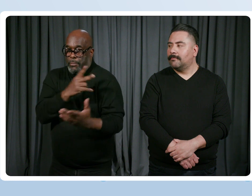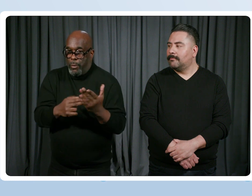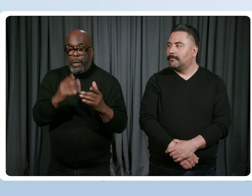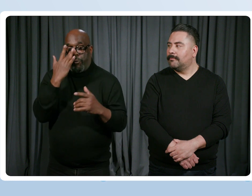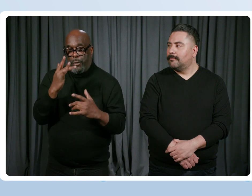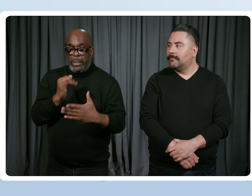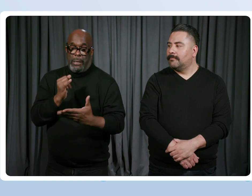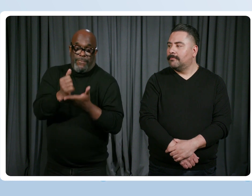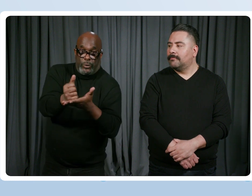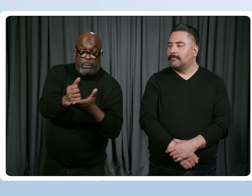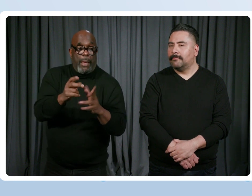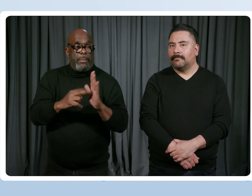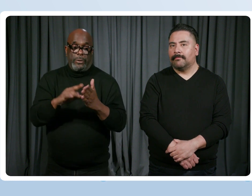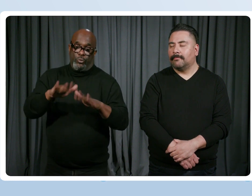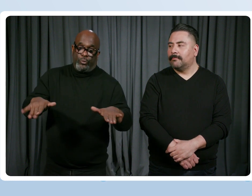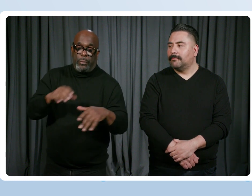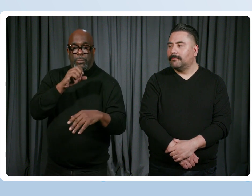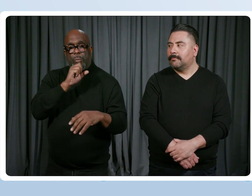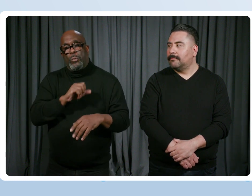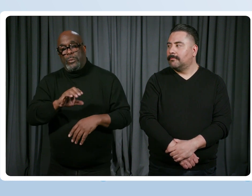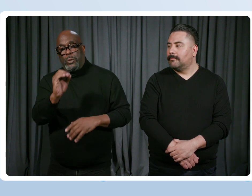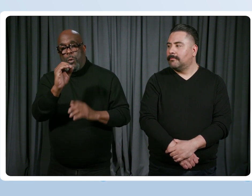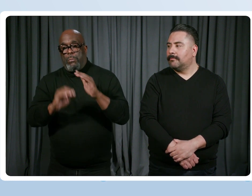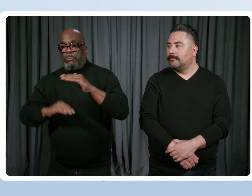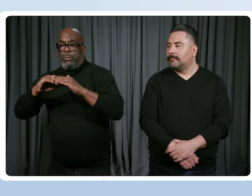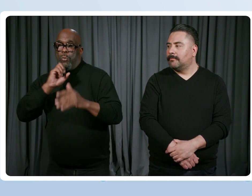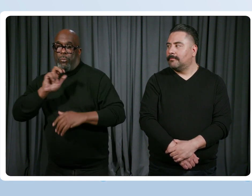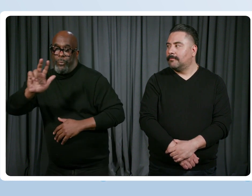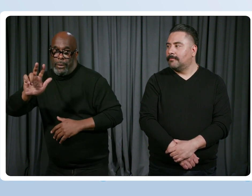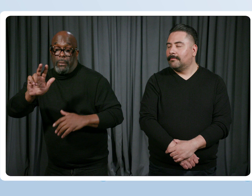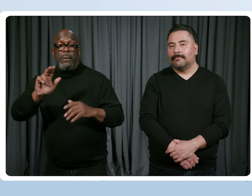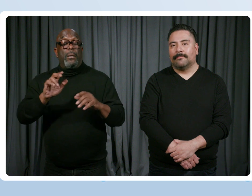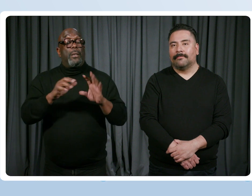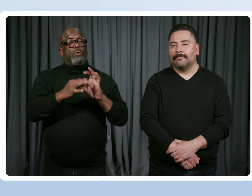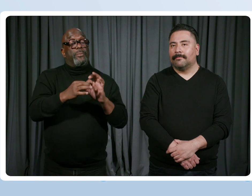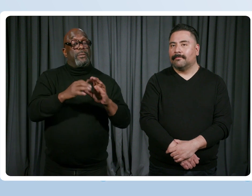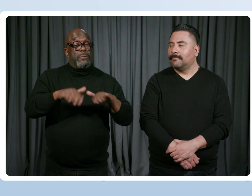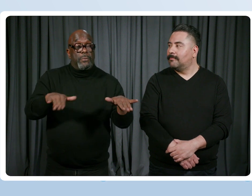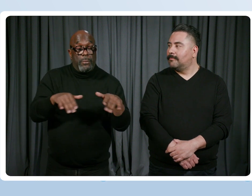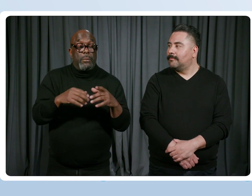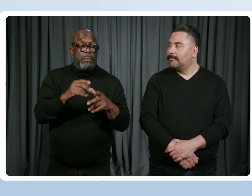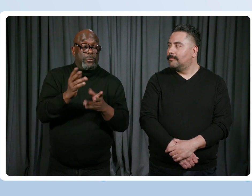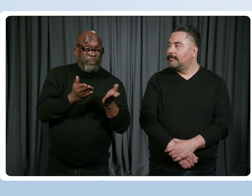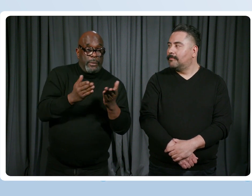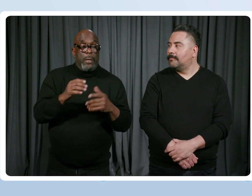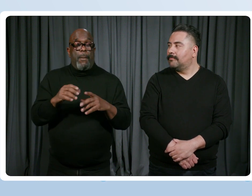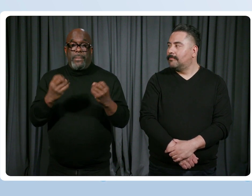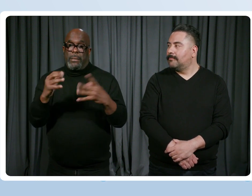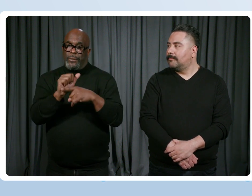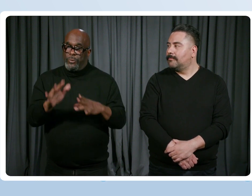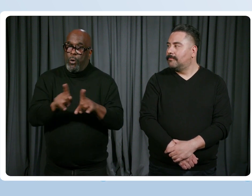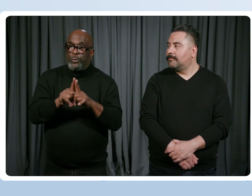intervention, which is children ages 0 to 3. Also, in the terms of pediatrics, a lot of OT practitioners also work in